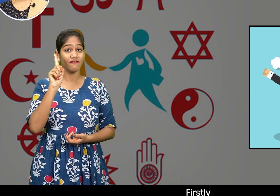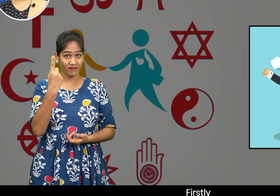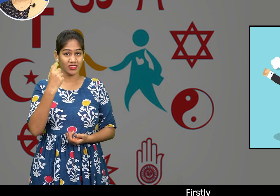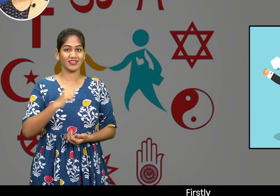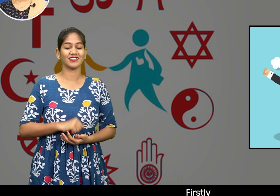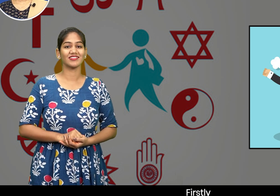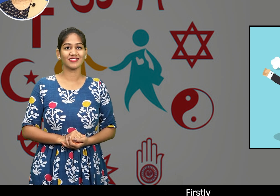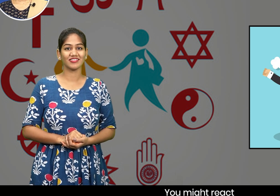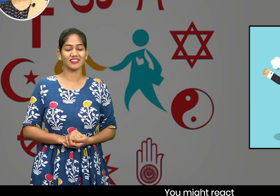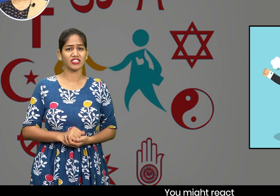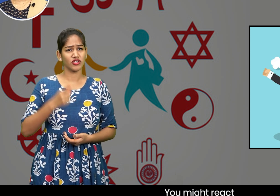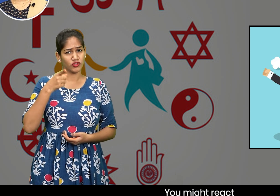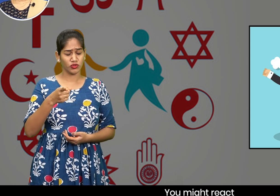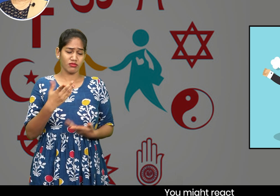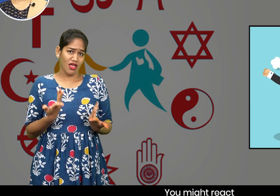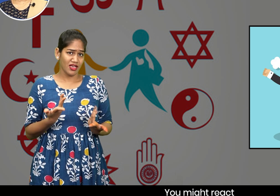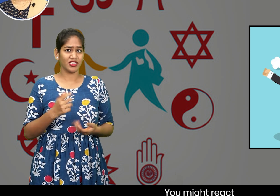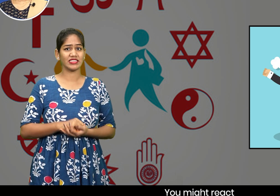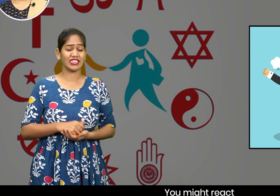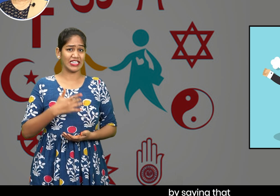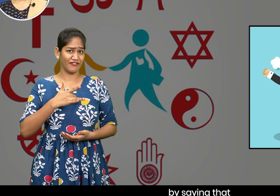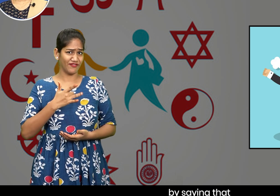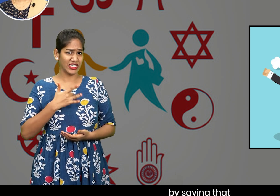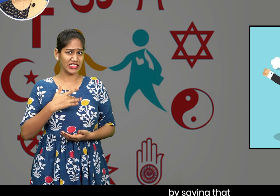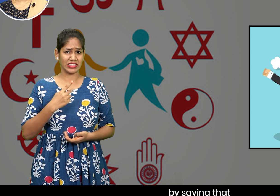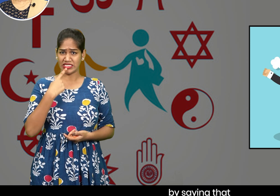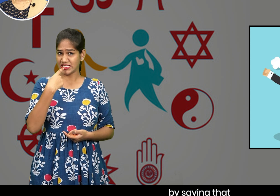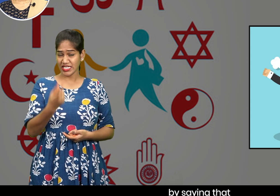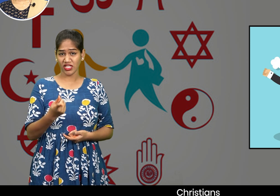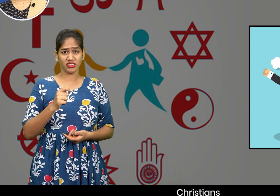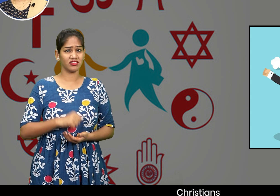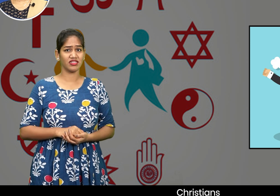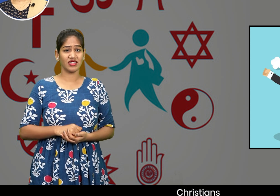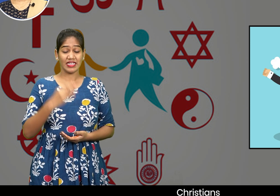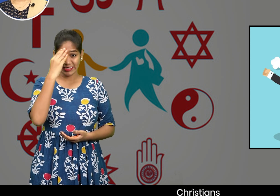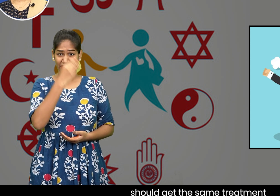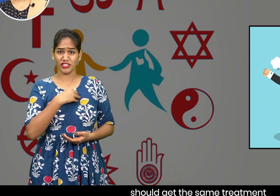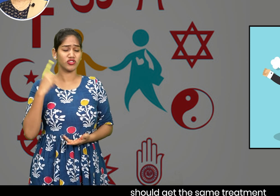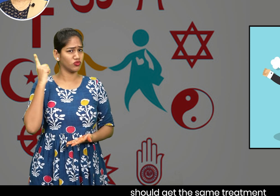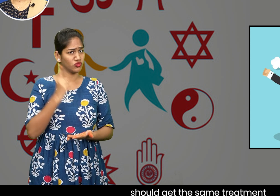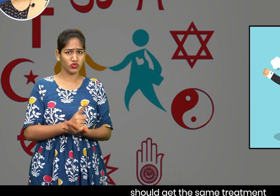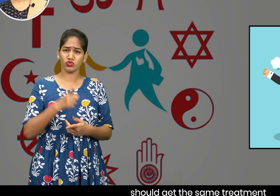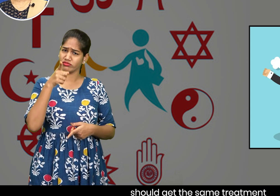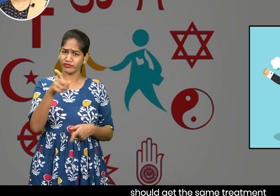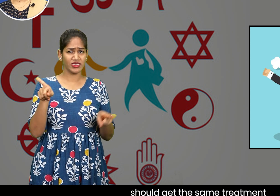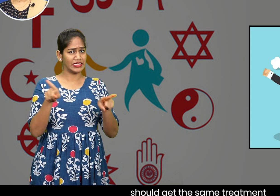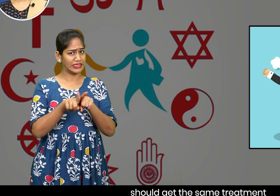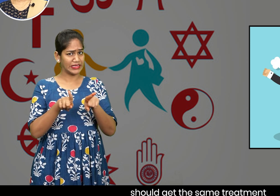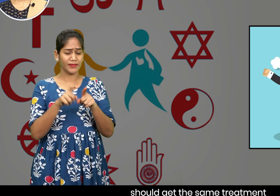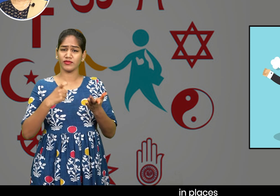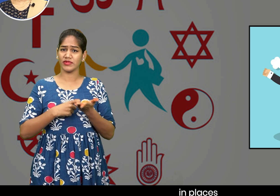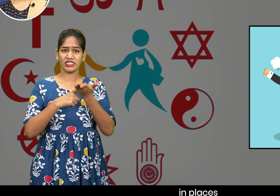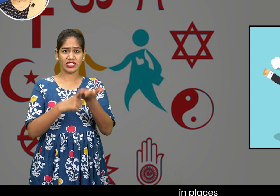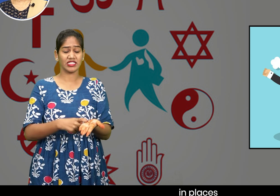Firstly, you might react by saying that Christians should get the same